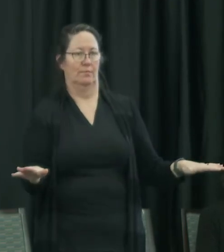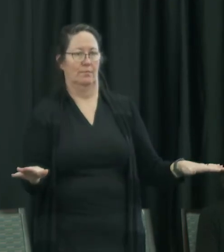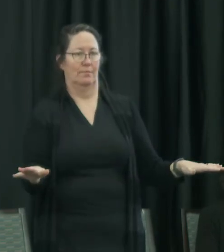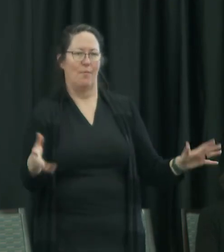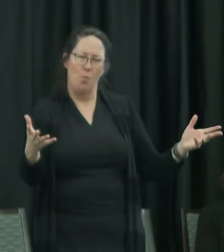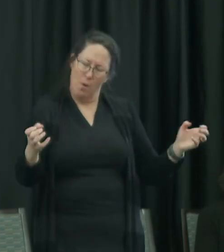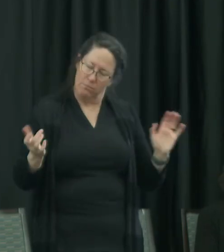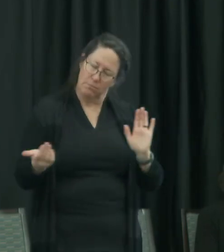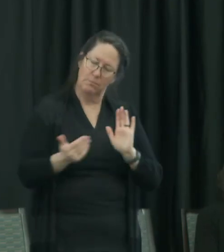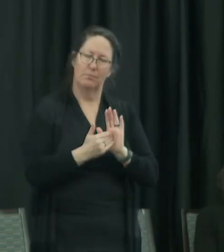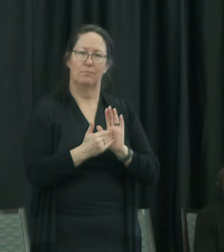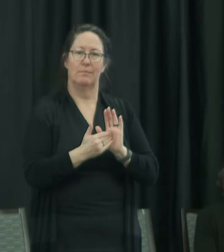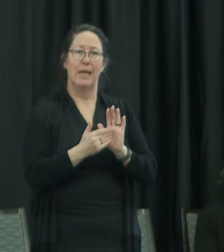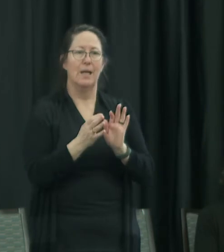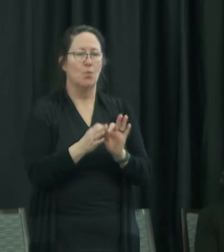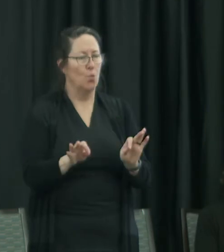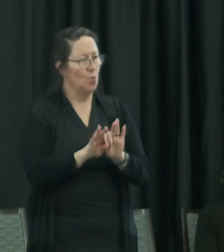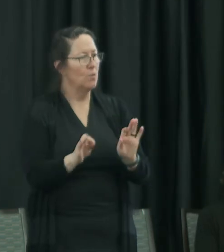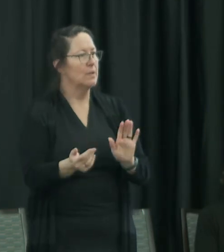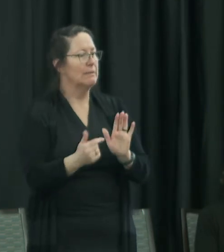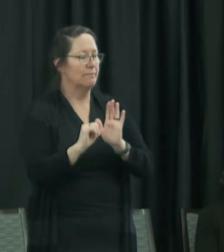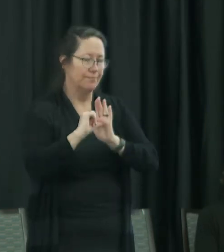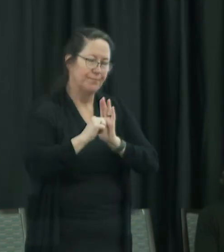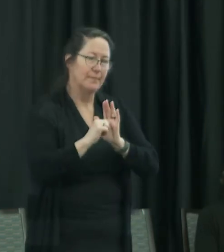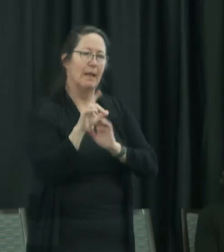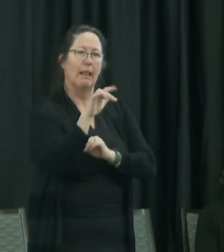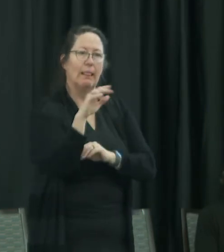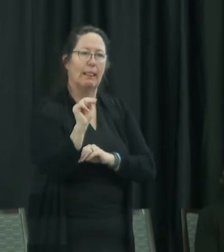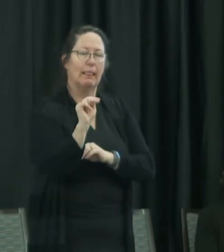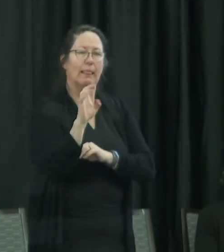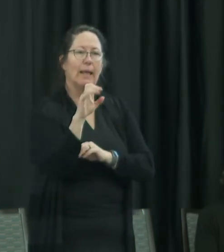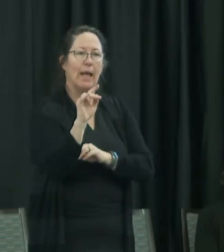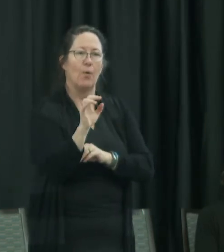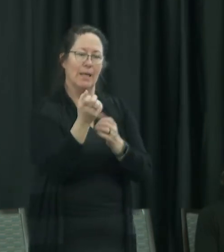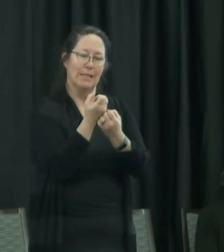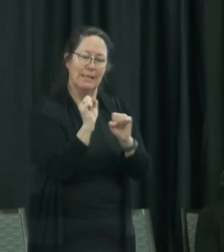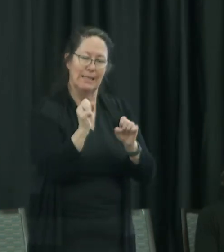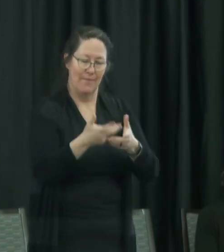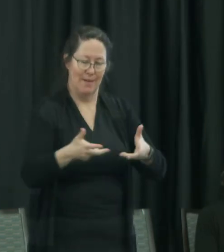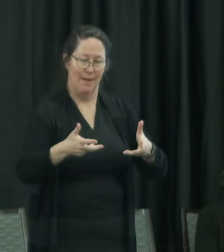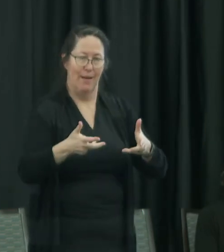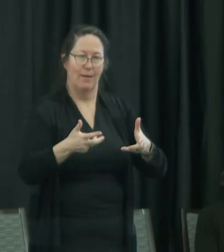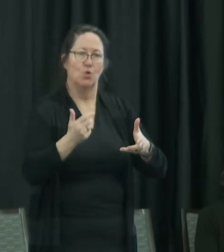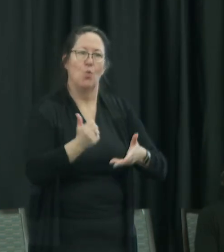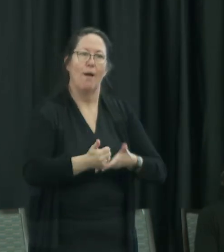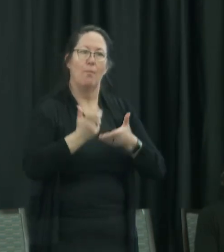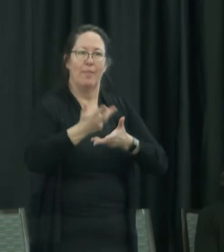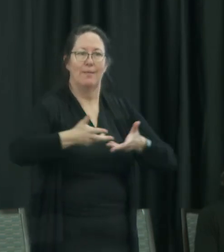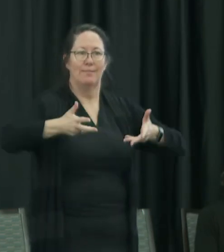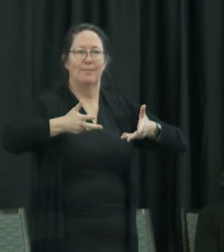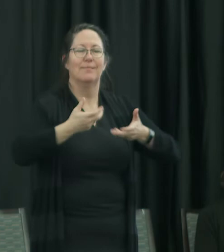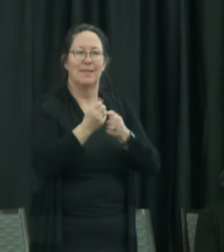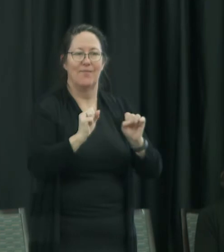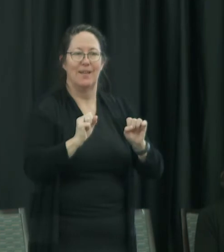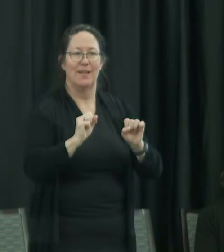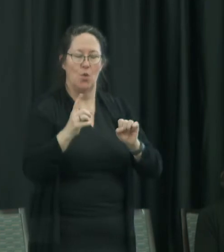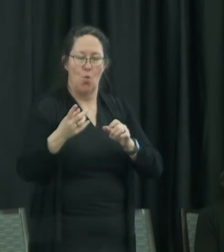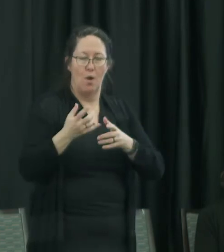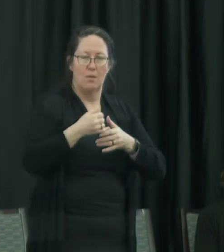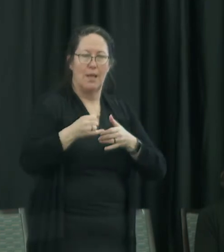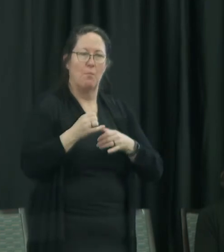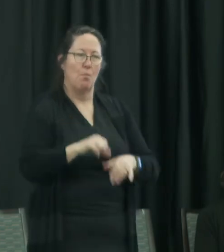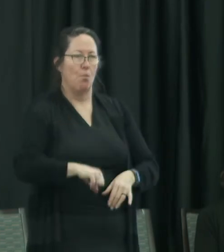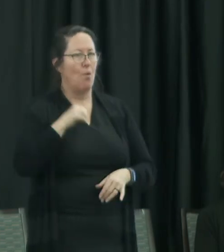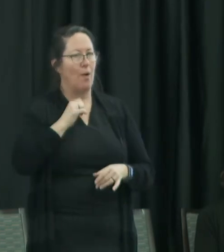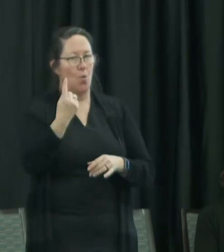stated, and it is worth repeating, Lynn County is the safety net for the safety net. One of the strands of that net that I am most